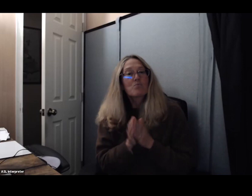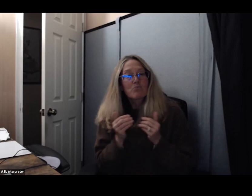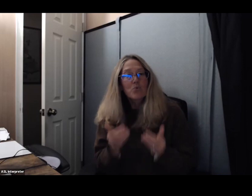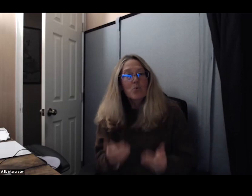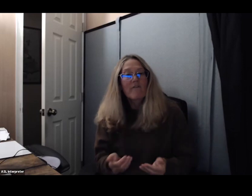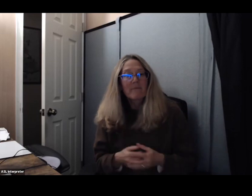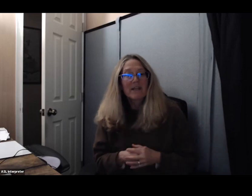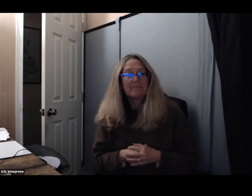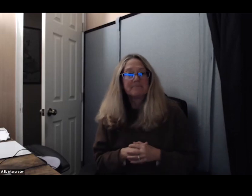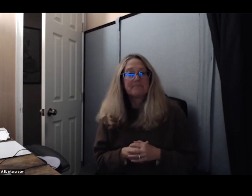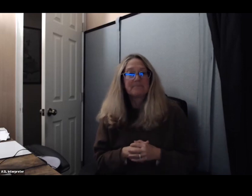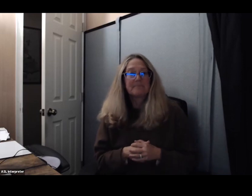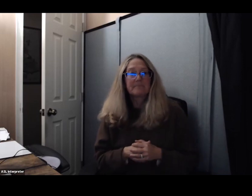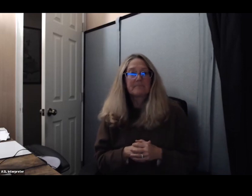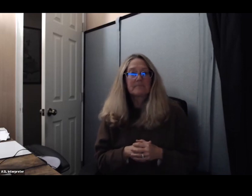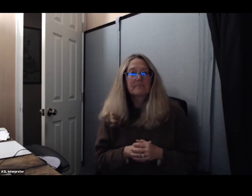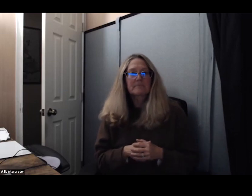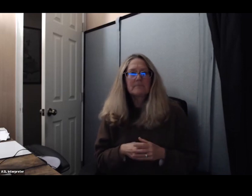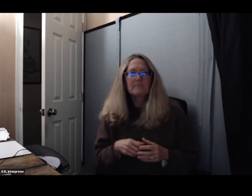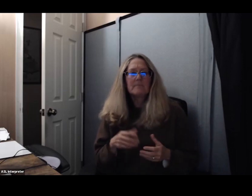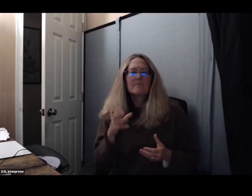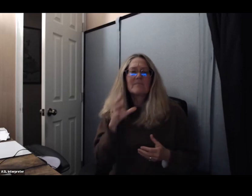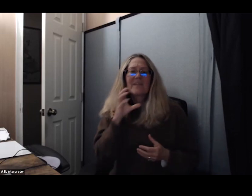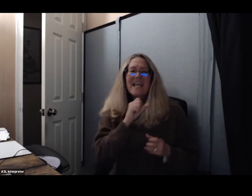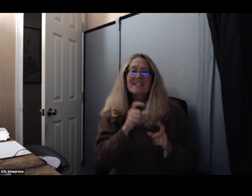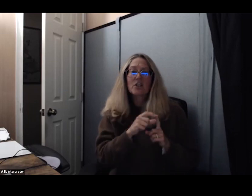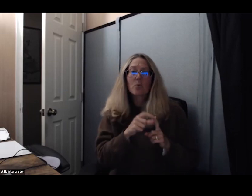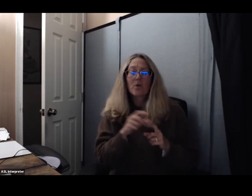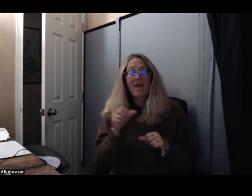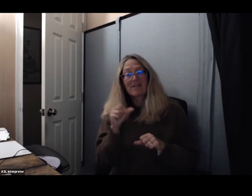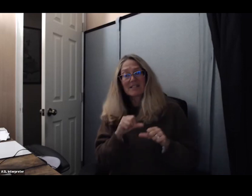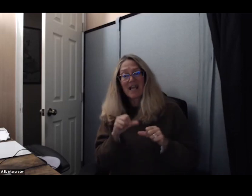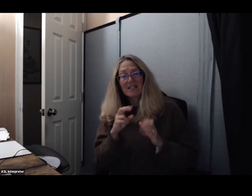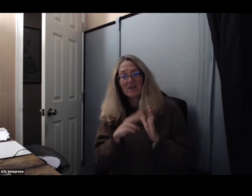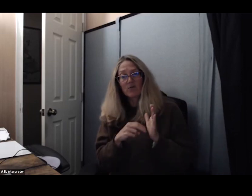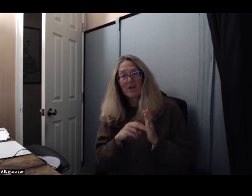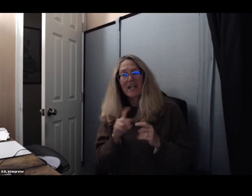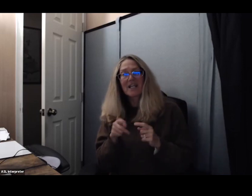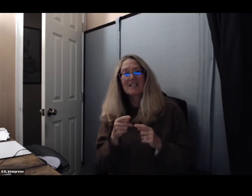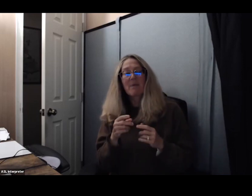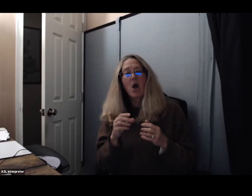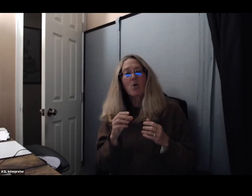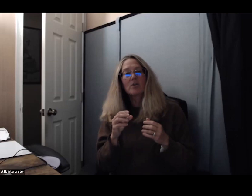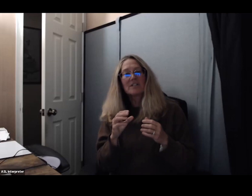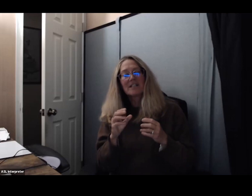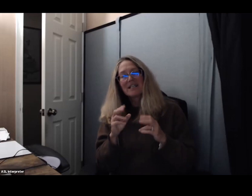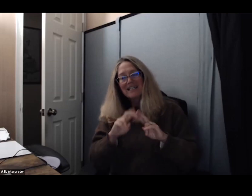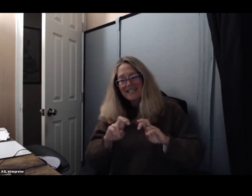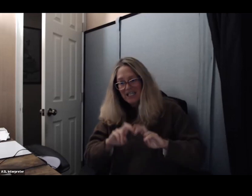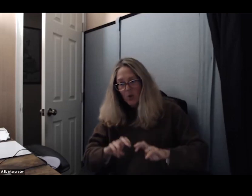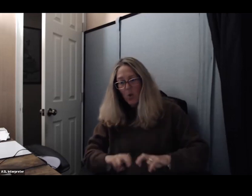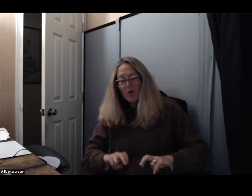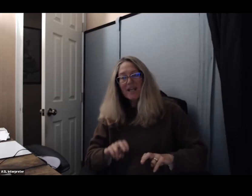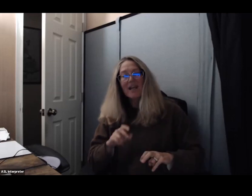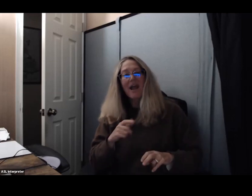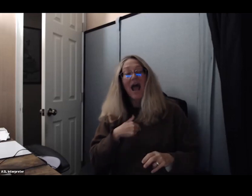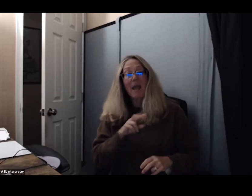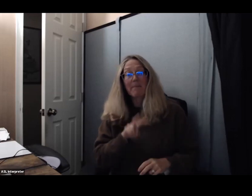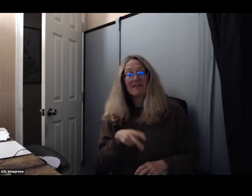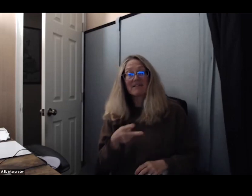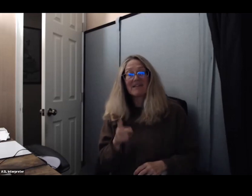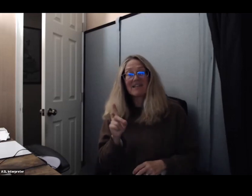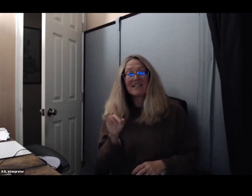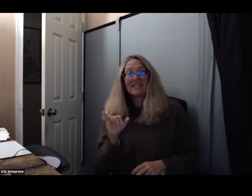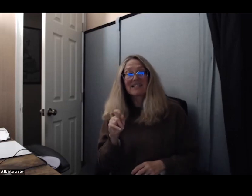have is that one style is guessing at a word, and the science of reading is about decoding. And as a dyslexic, and I know